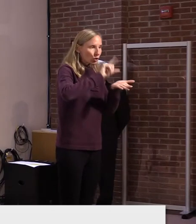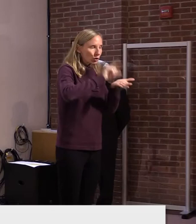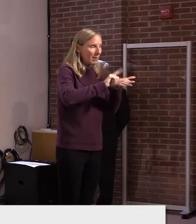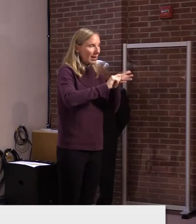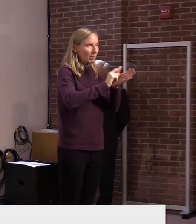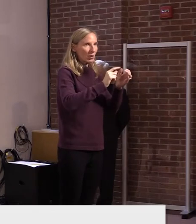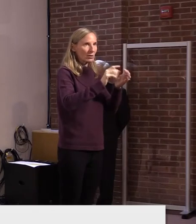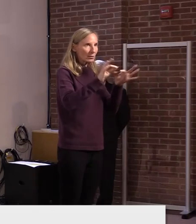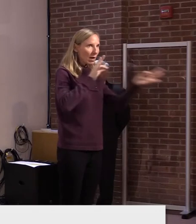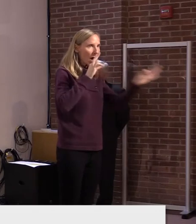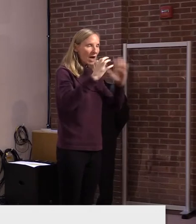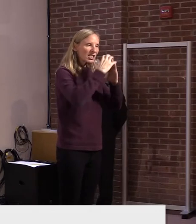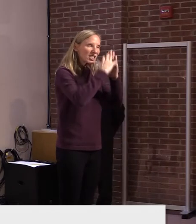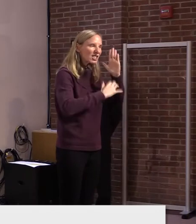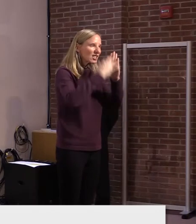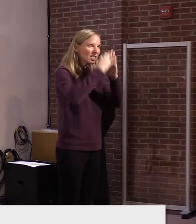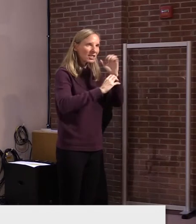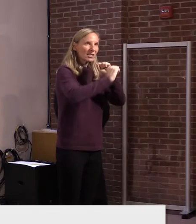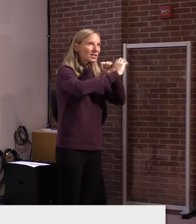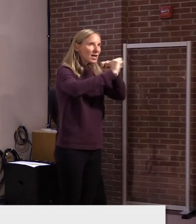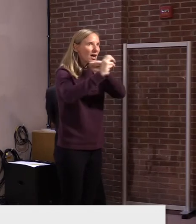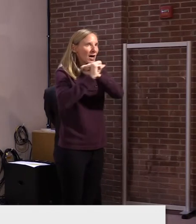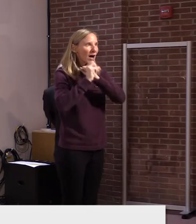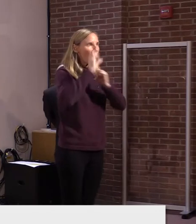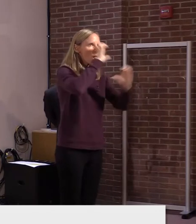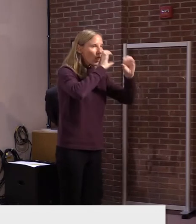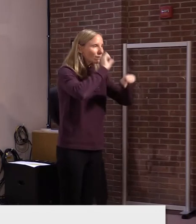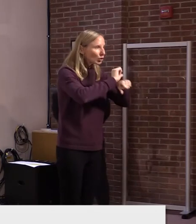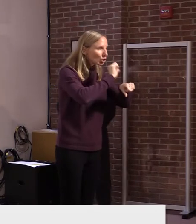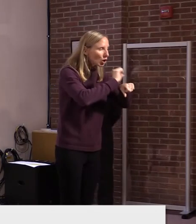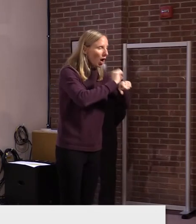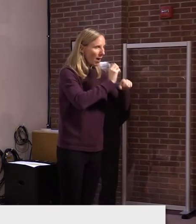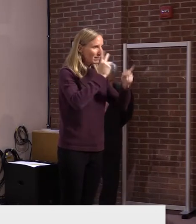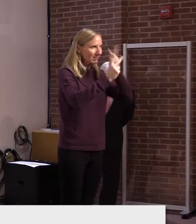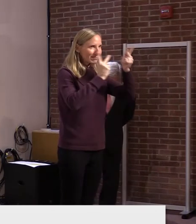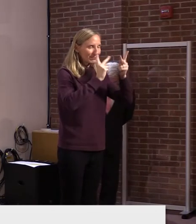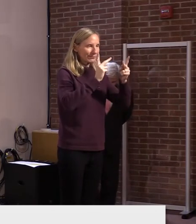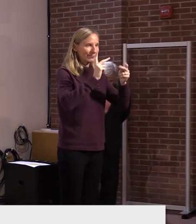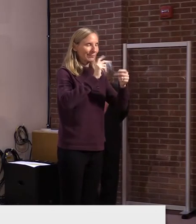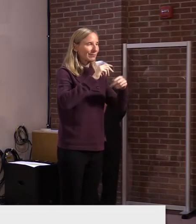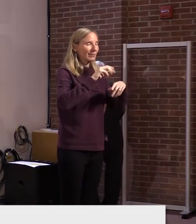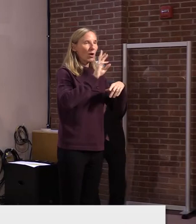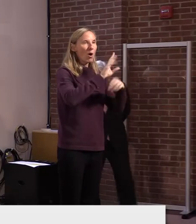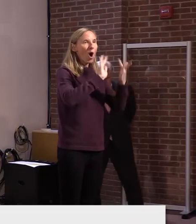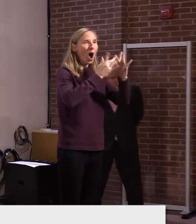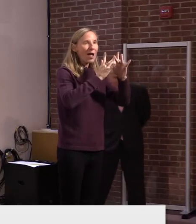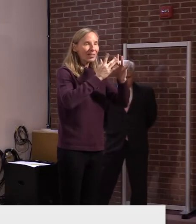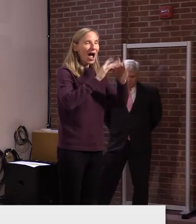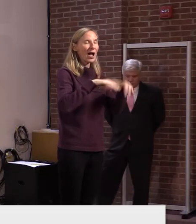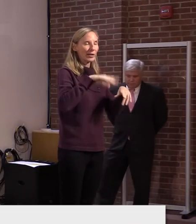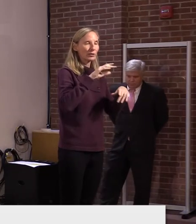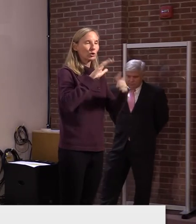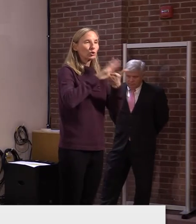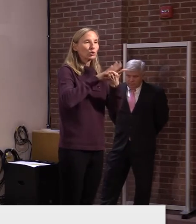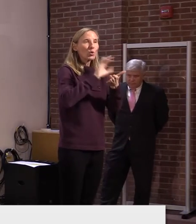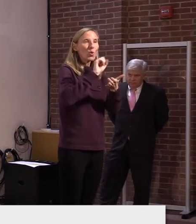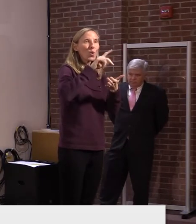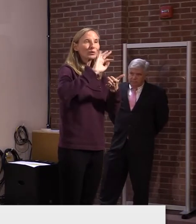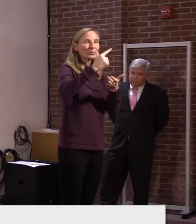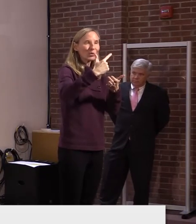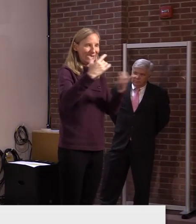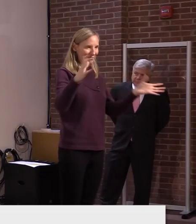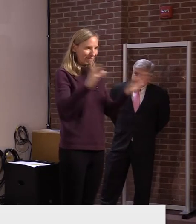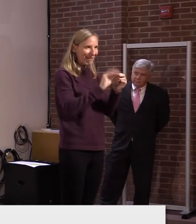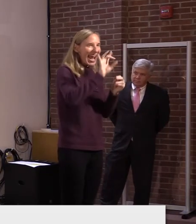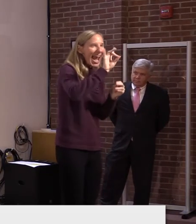vacant jobs in schools. There are in school spring, there's, I think I saw yesterday, 80 school jobs available in